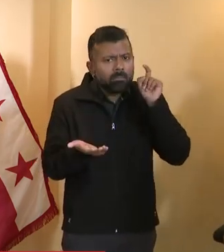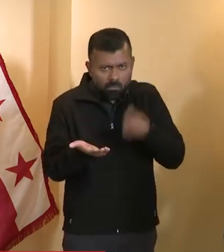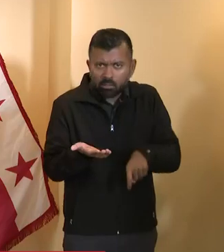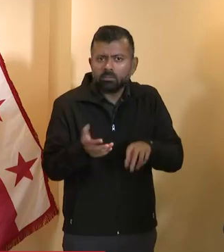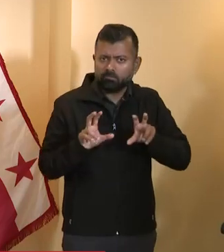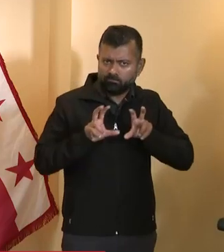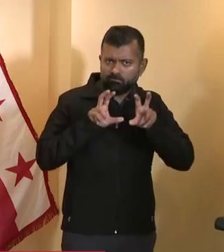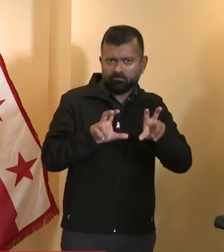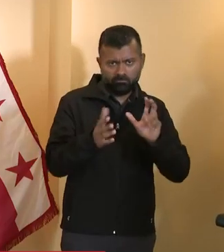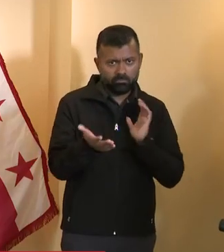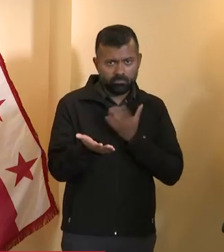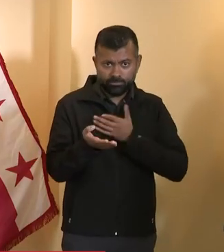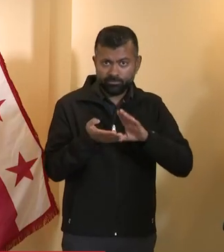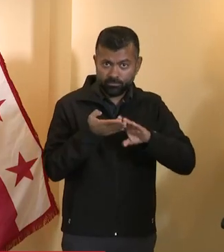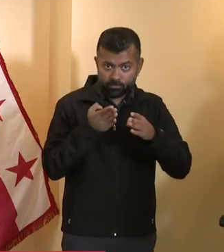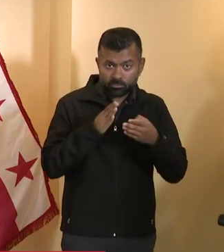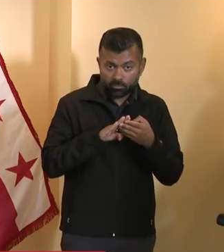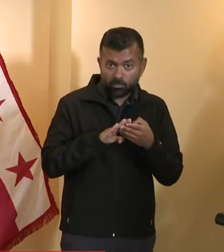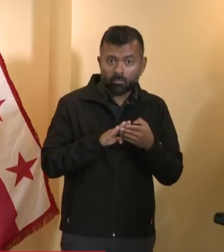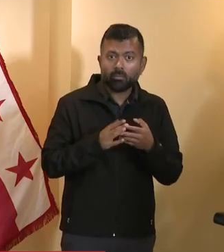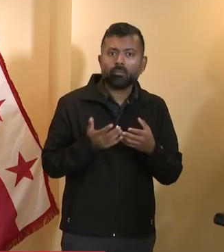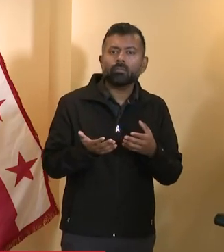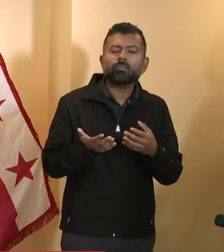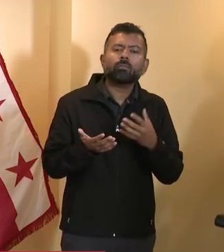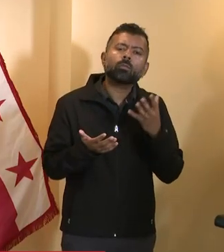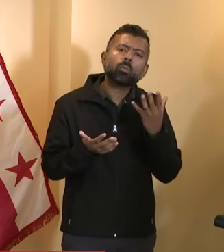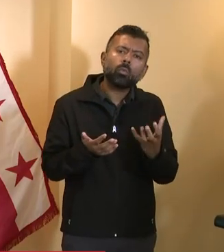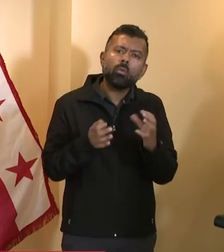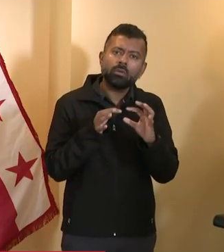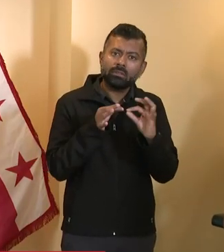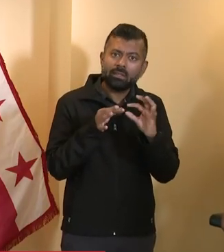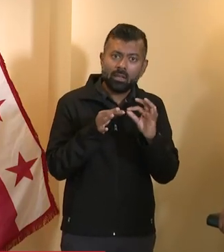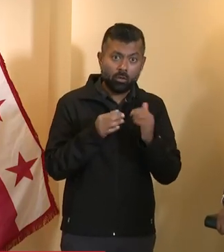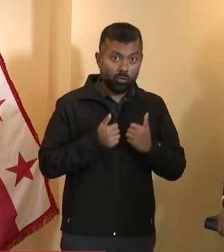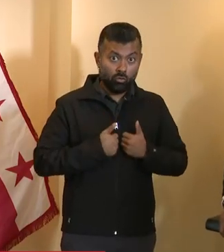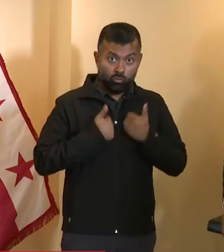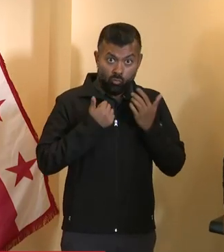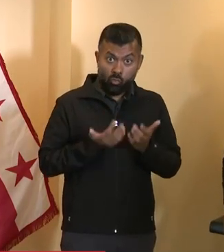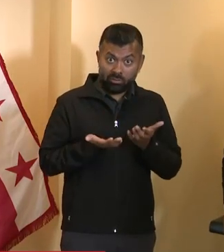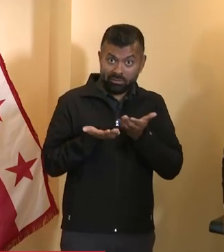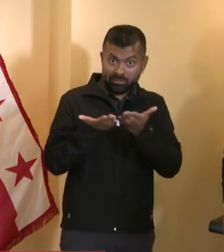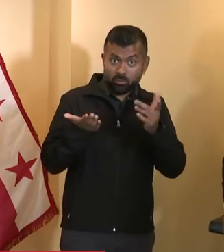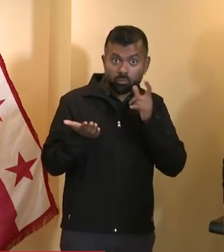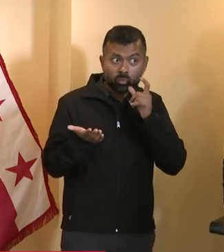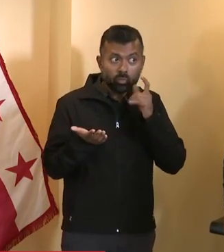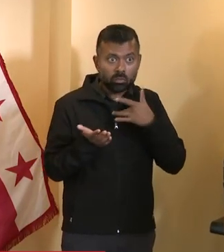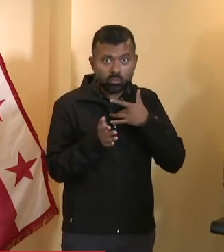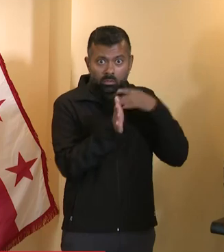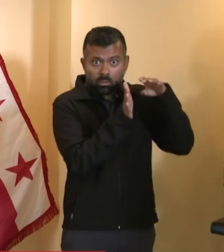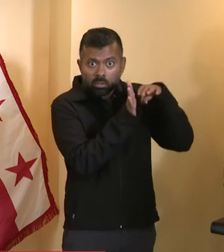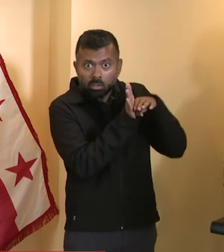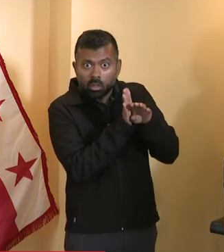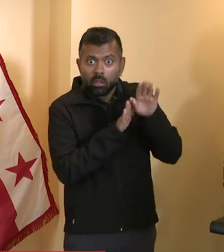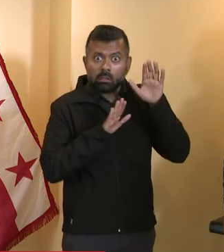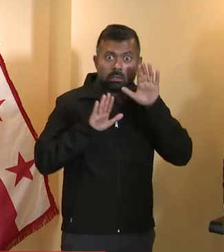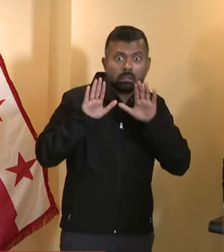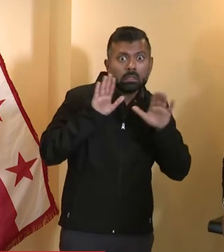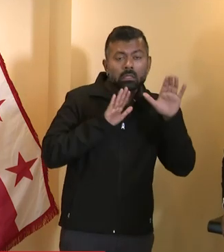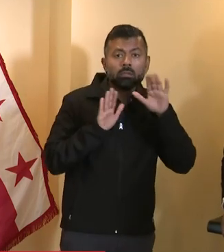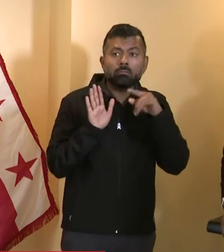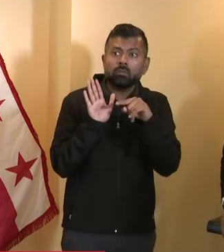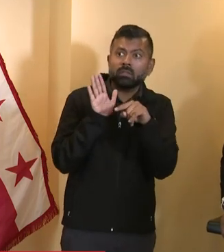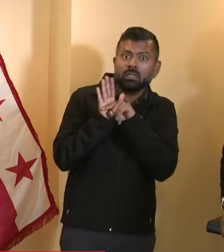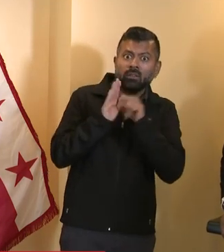is that we're experiencing some type of downturn for the next 4 years. And on the other side of it, we don't have any